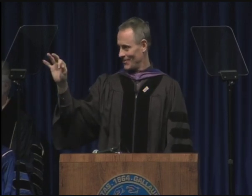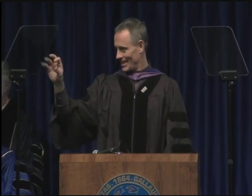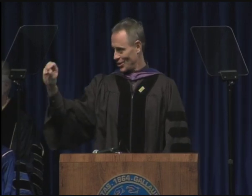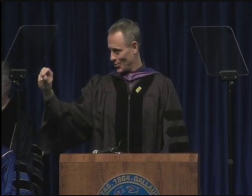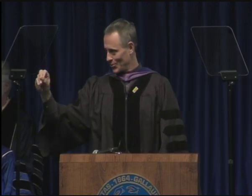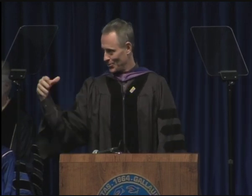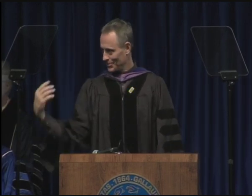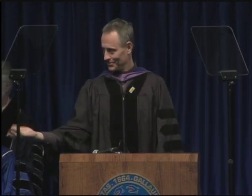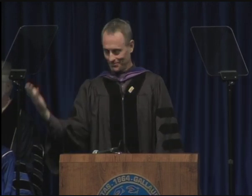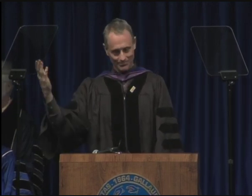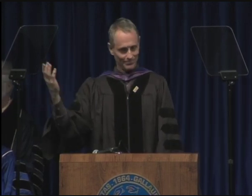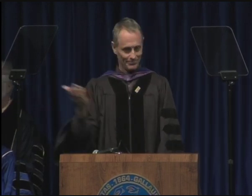Jennifer Marfino.